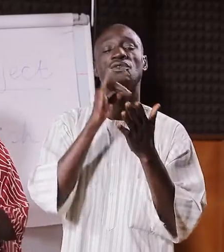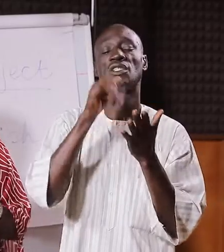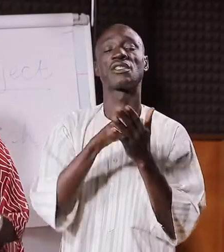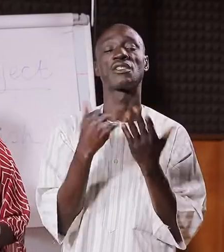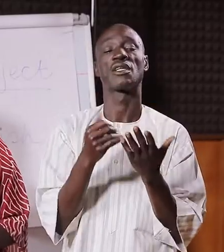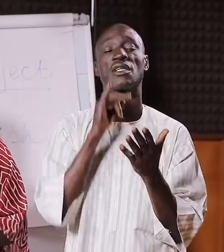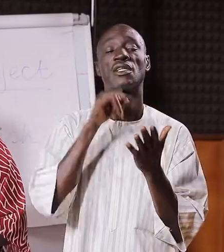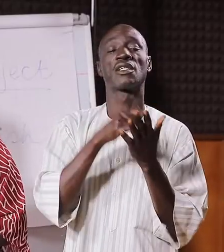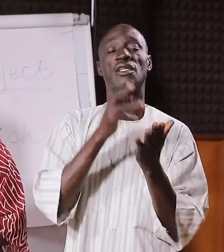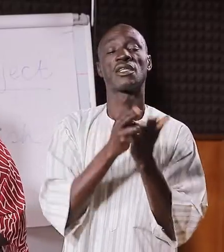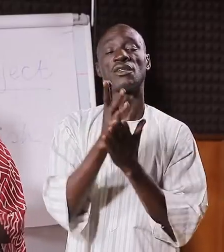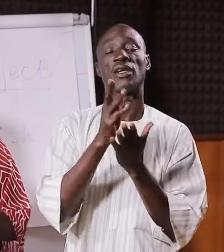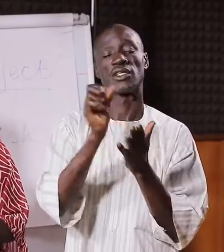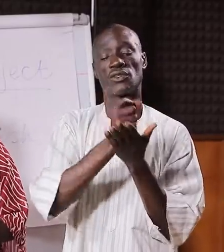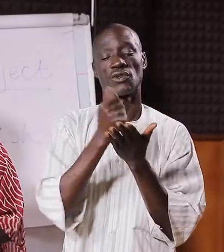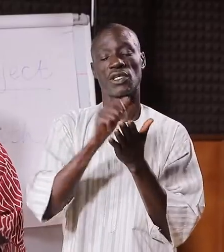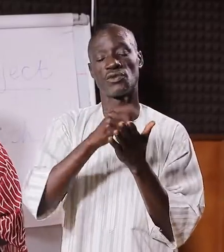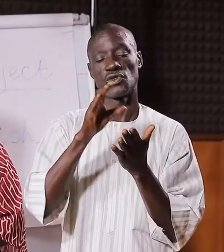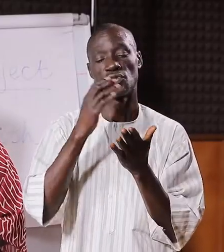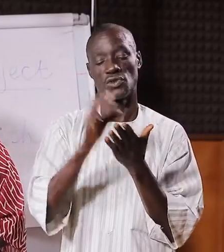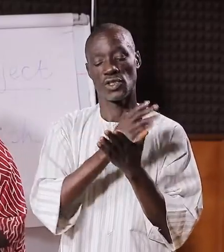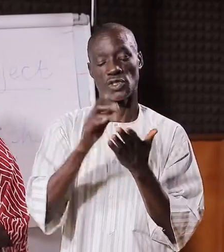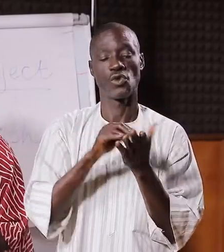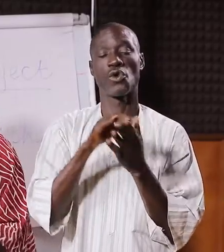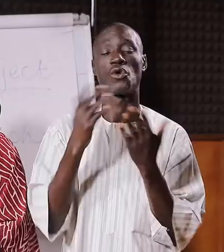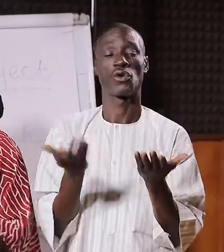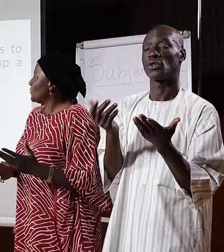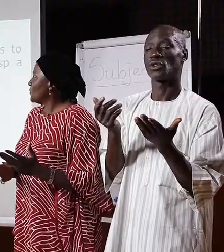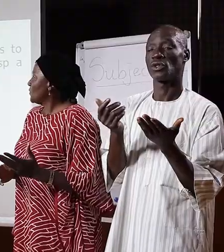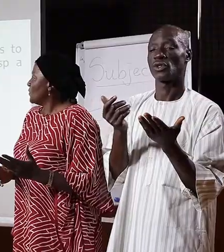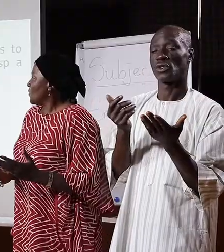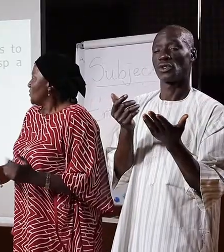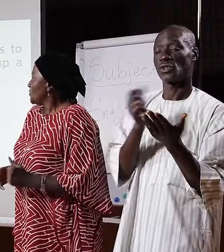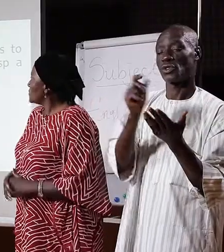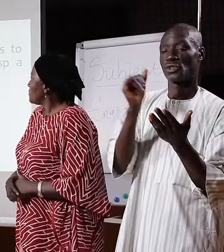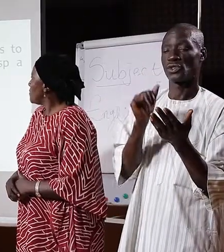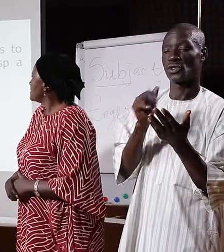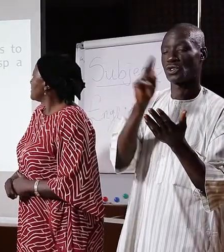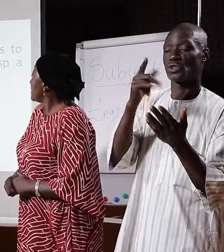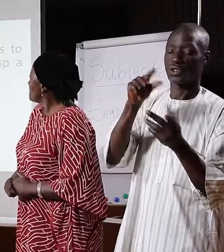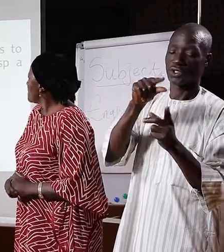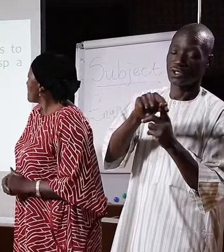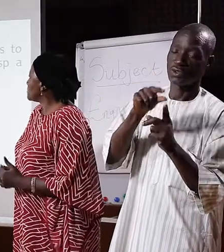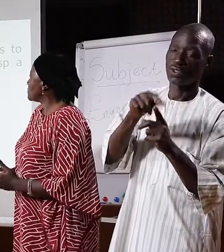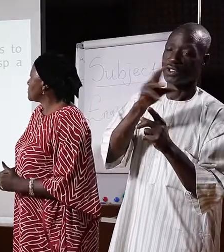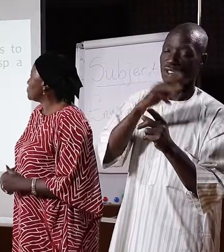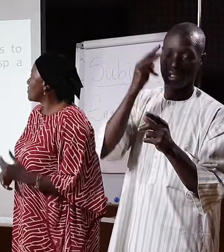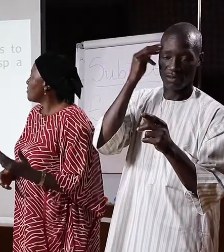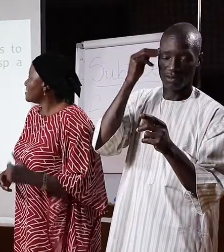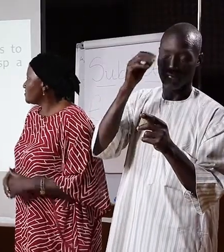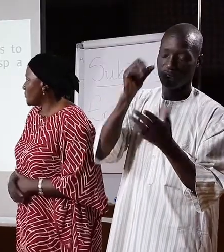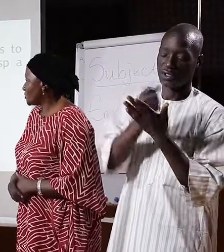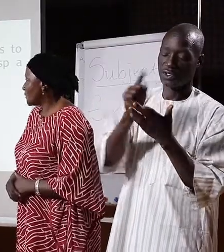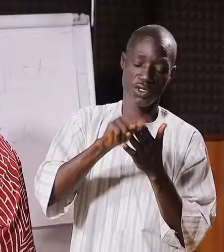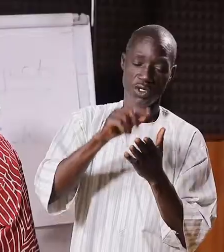Is it the right song we're supposed to sing and learn from? So, use the words and memory in songs to